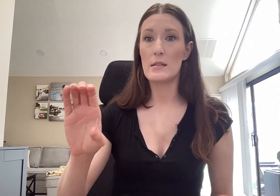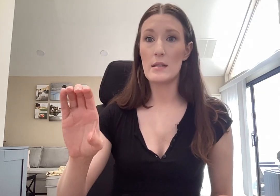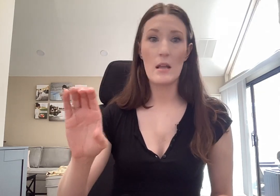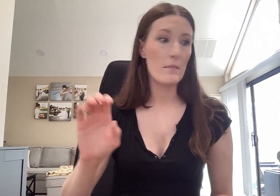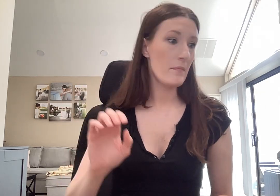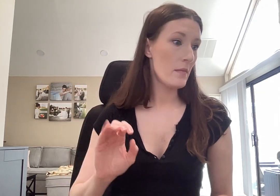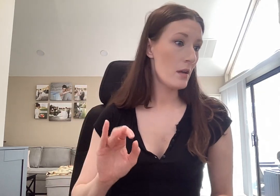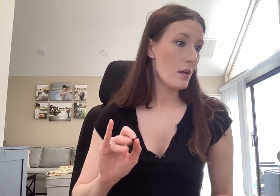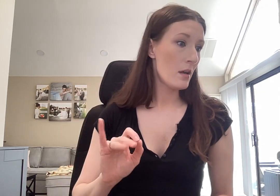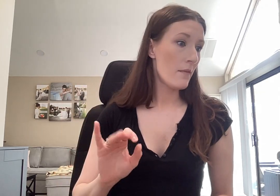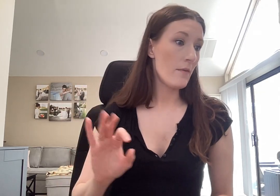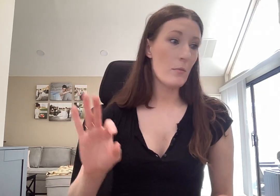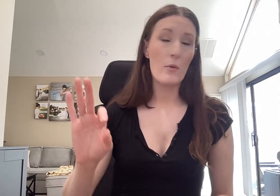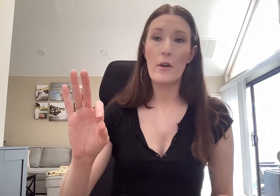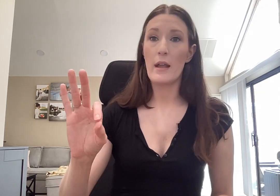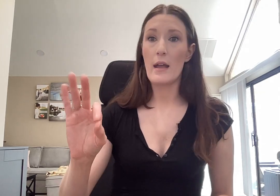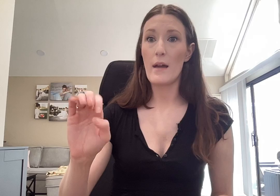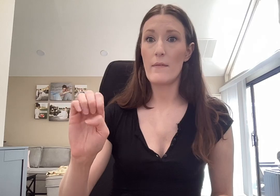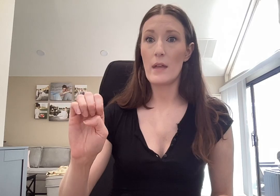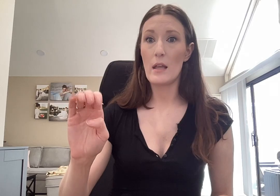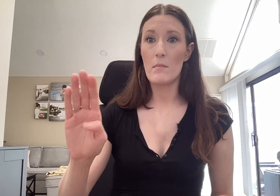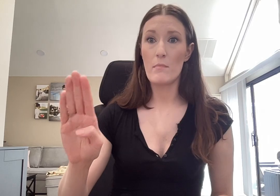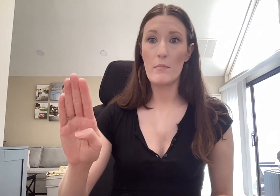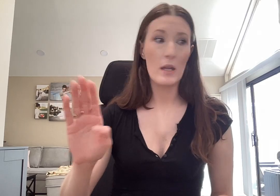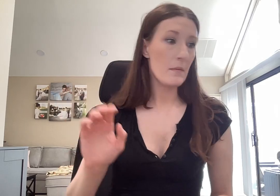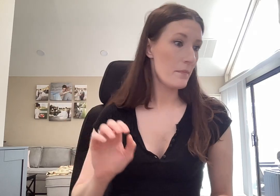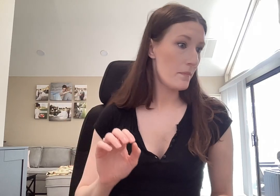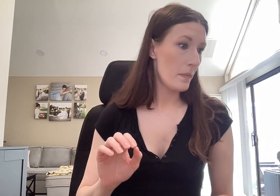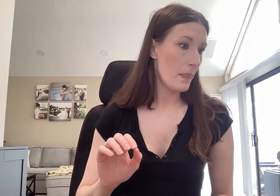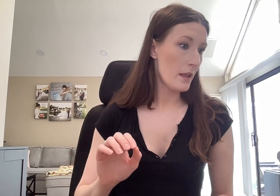DEC. February. FEB.